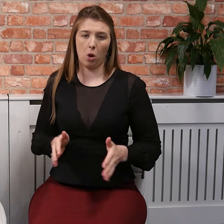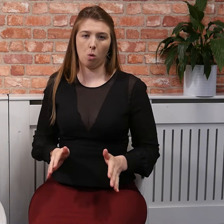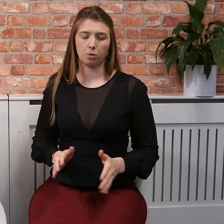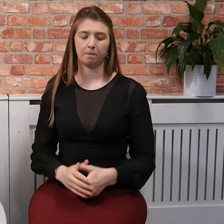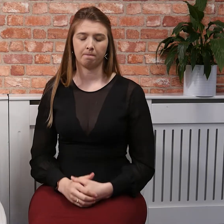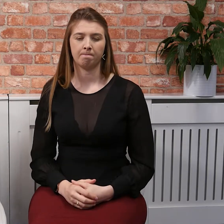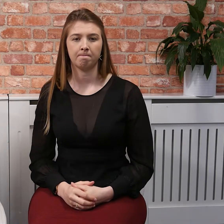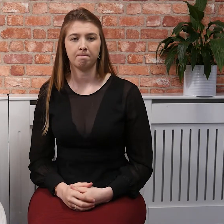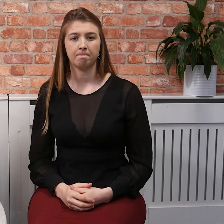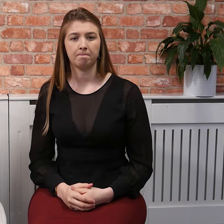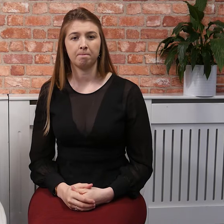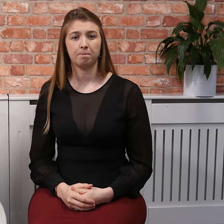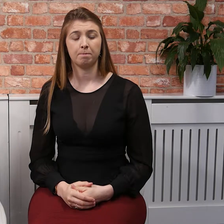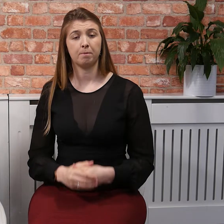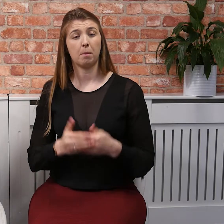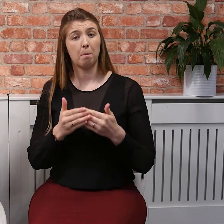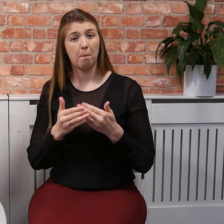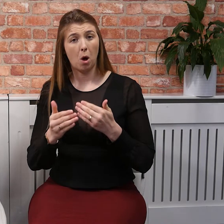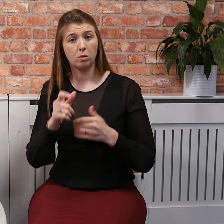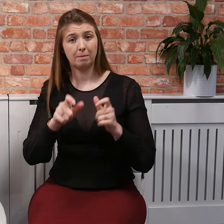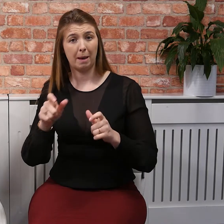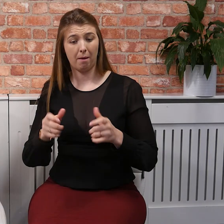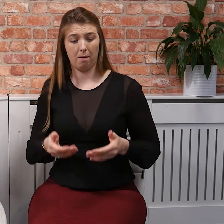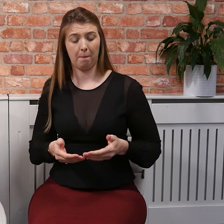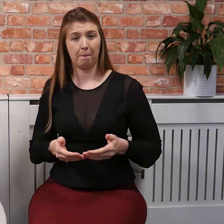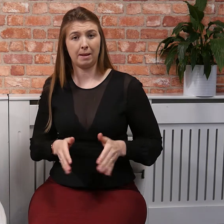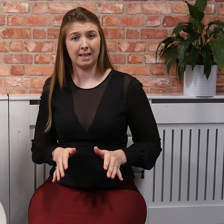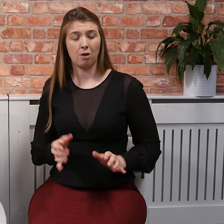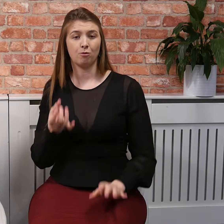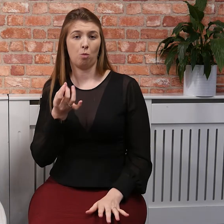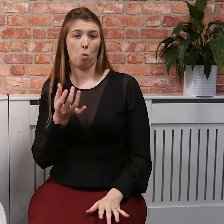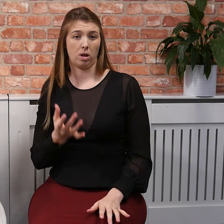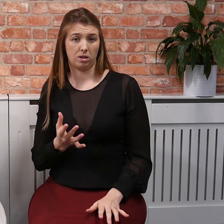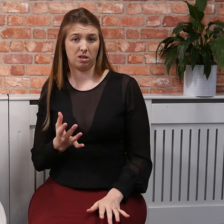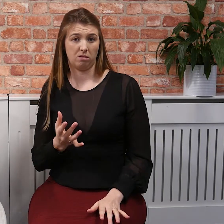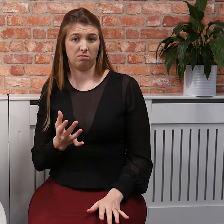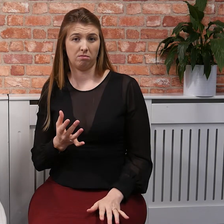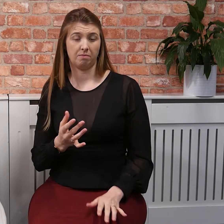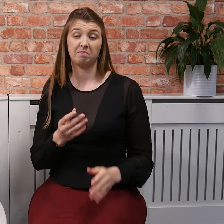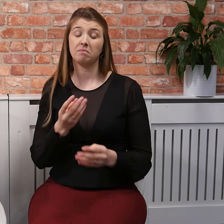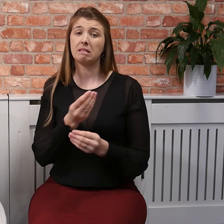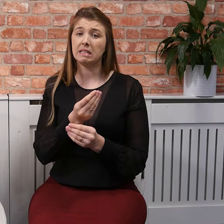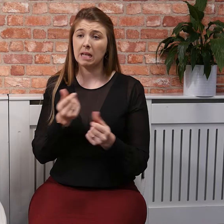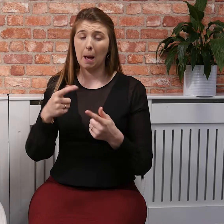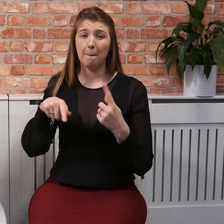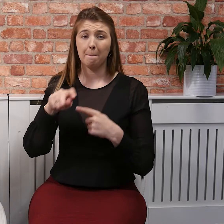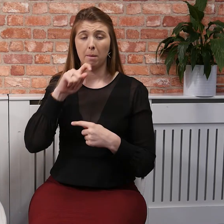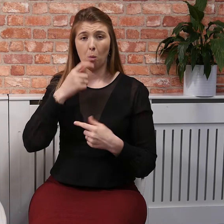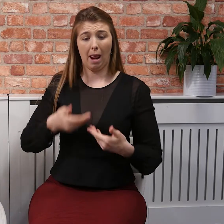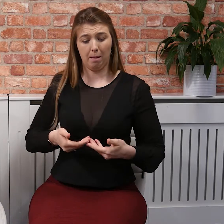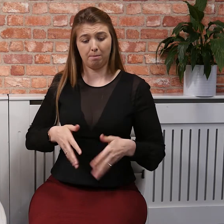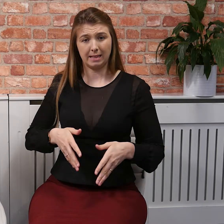Most people who miscarry once. Quite a few of them will miscarry more than once, and they might have